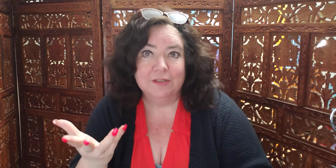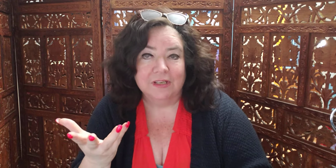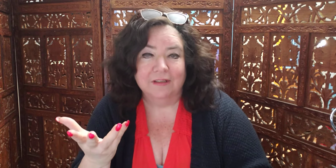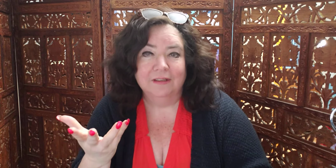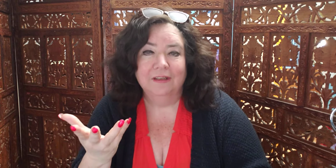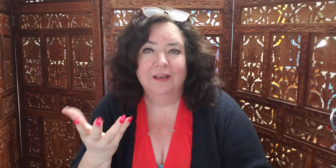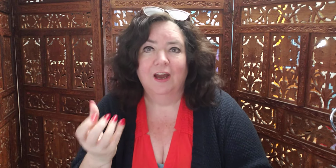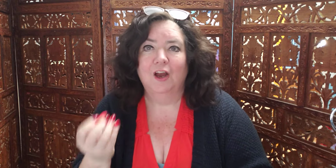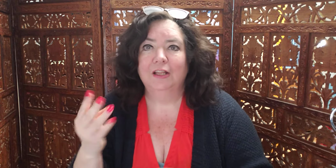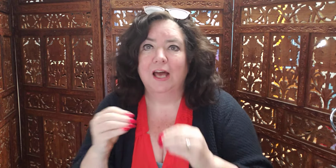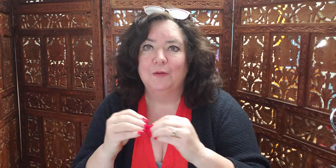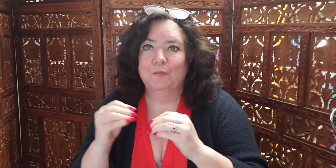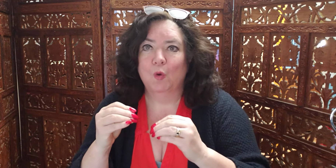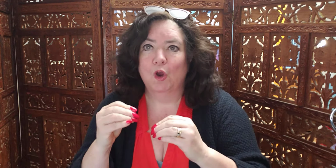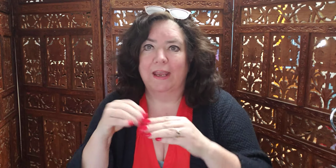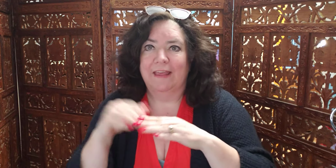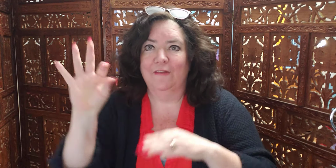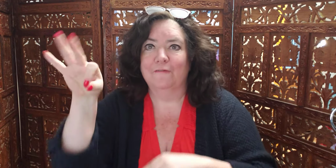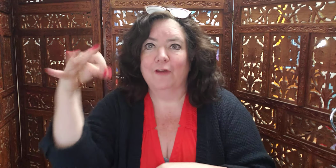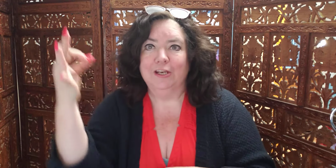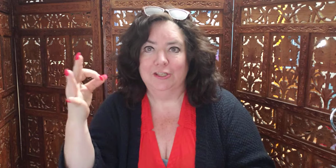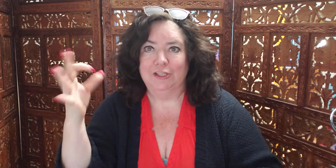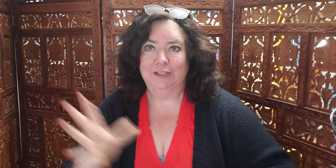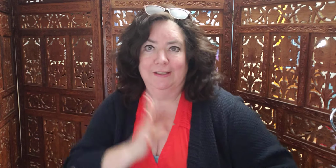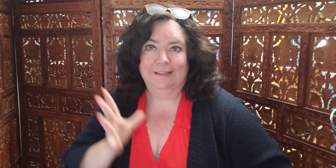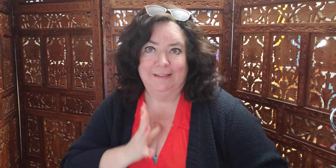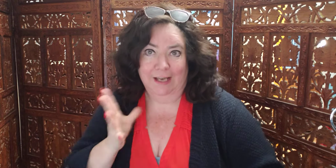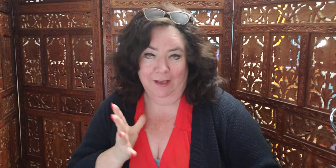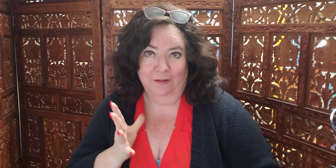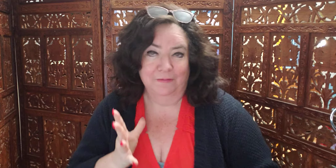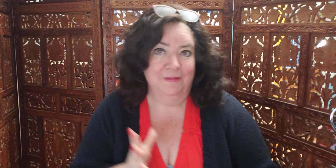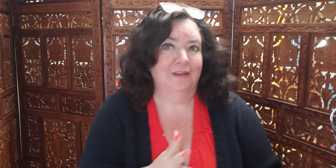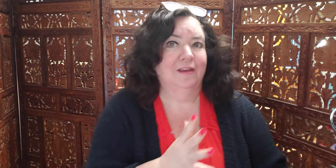expressing are a lot more in the French style.